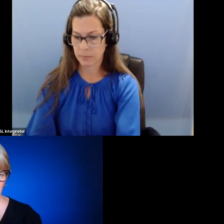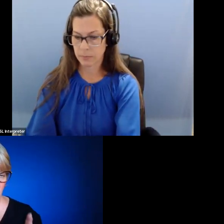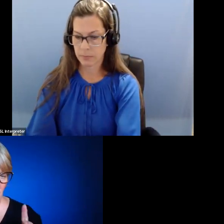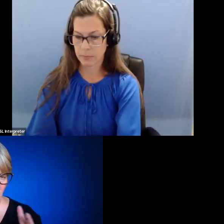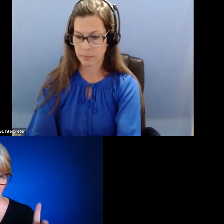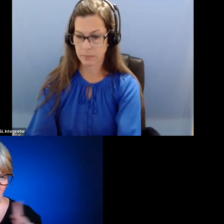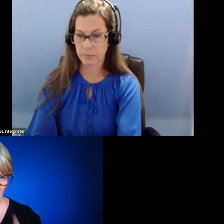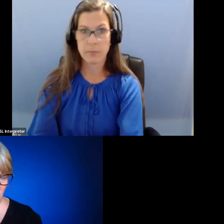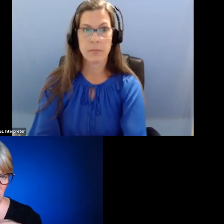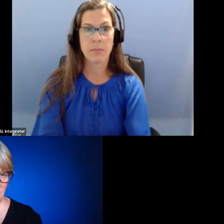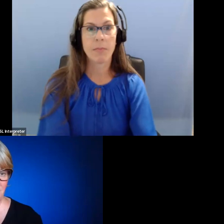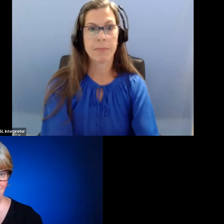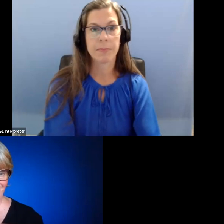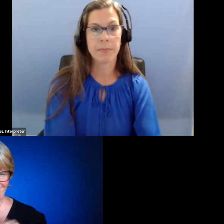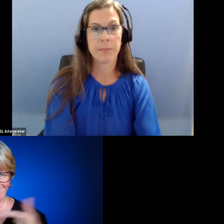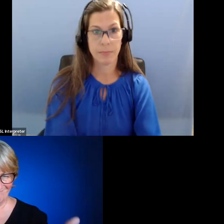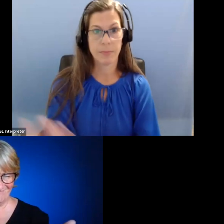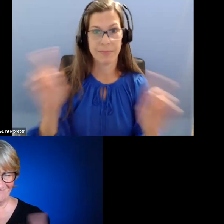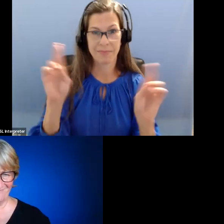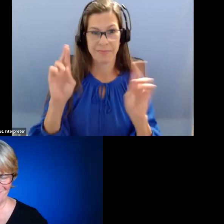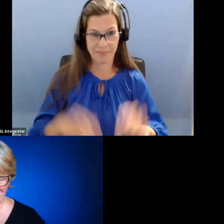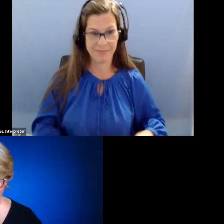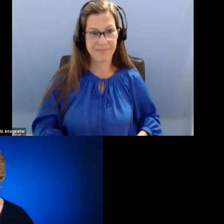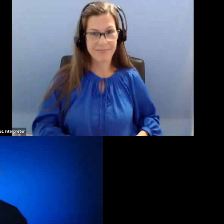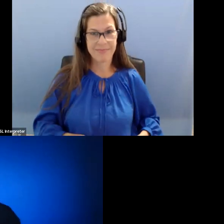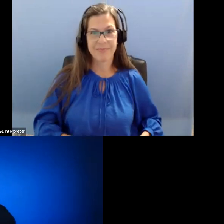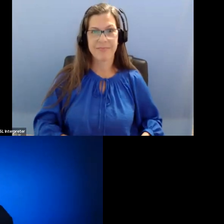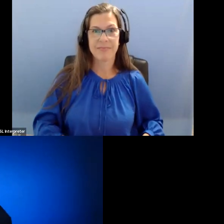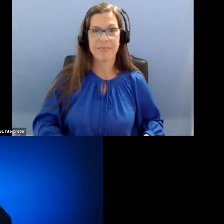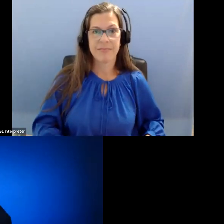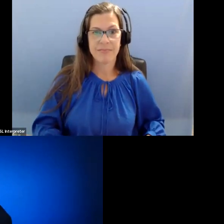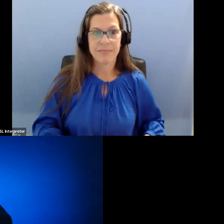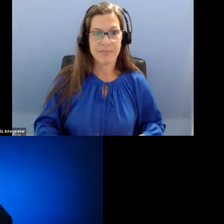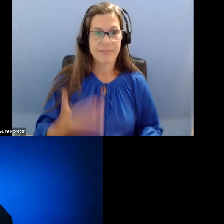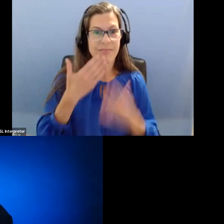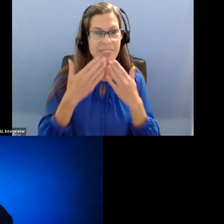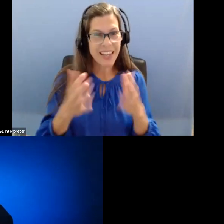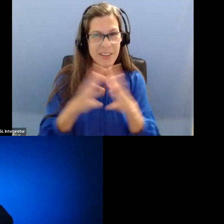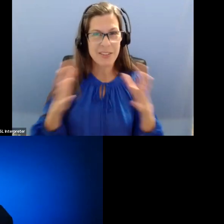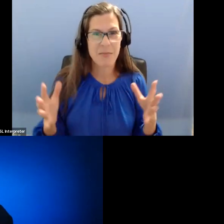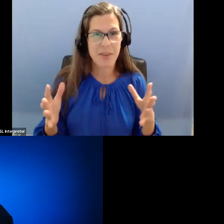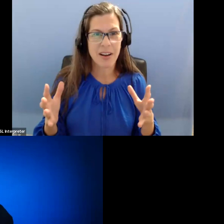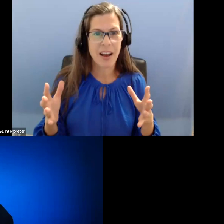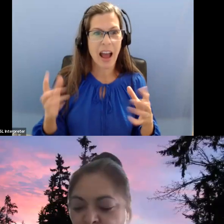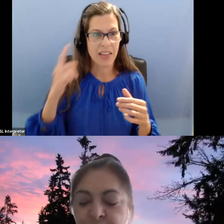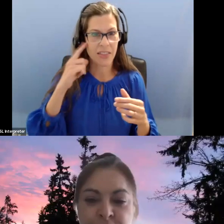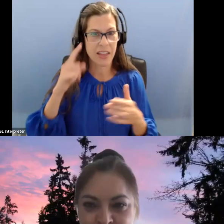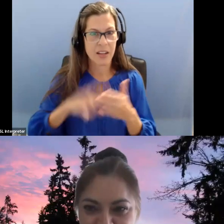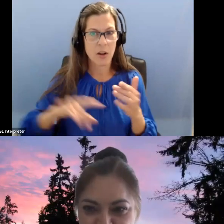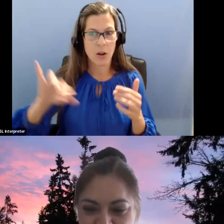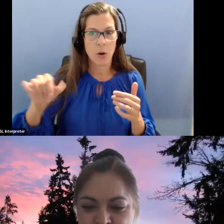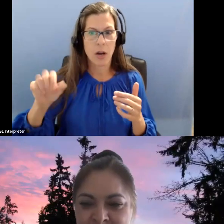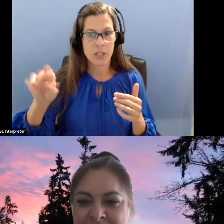Dingra. Thank you so much for that, Jamie. I think what Megan forgot to mention is that her